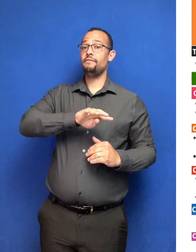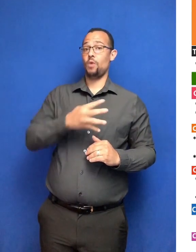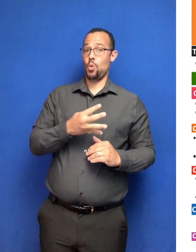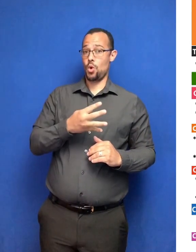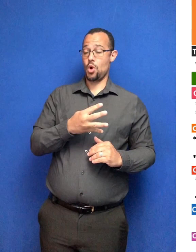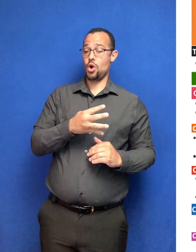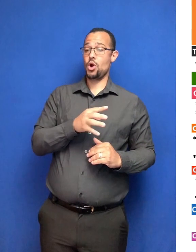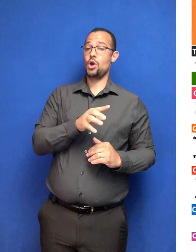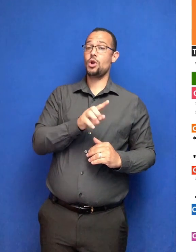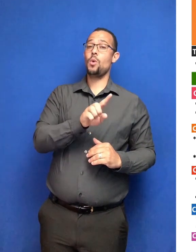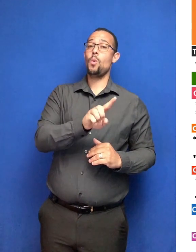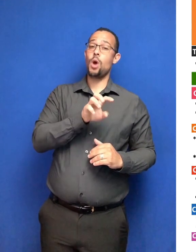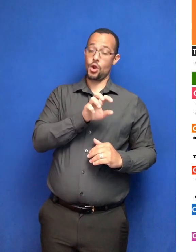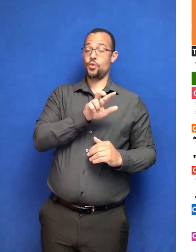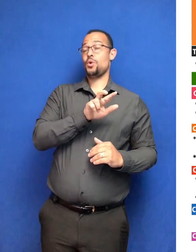155 miles an hour.